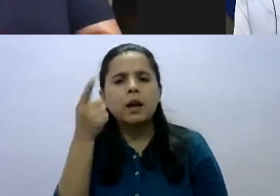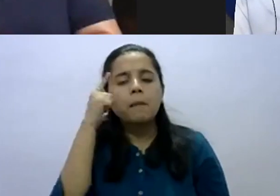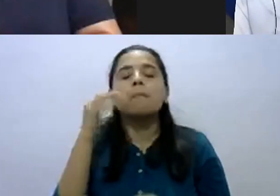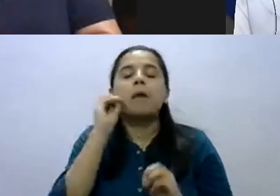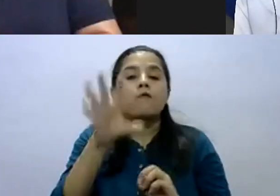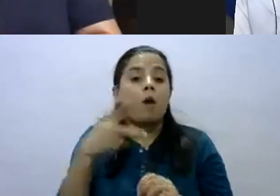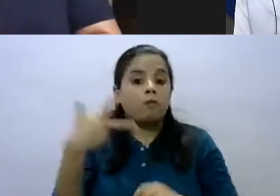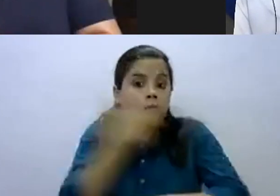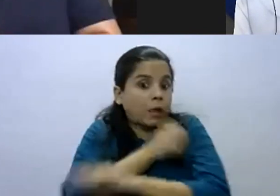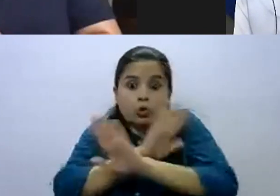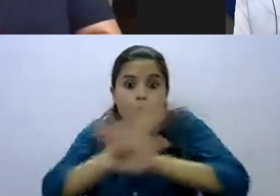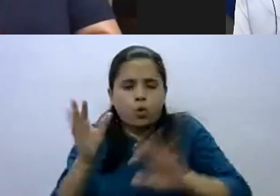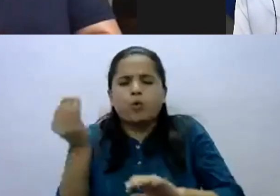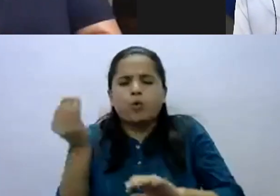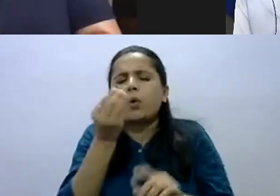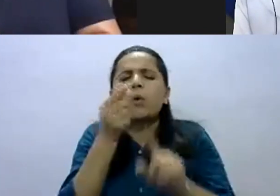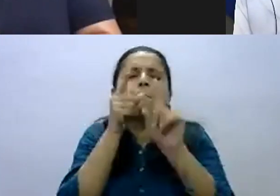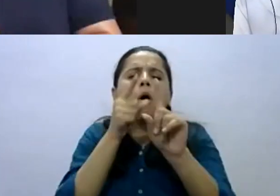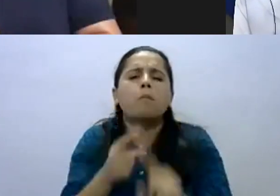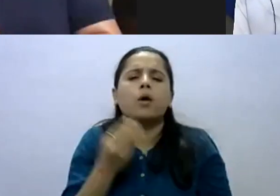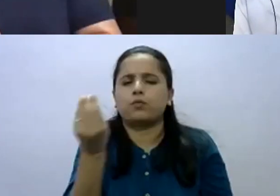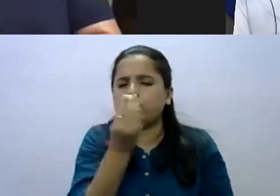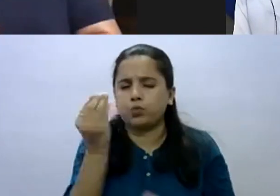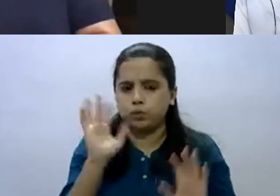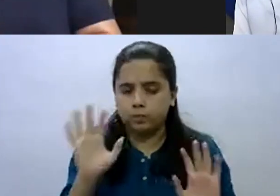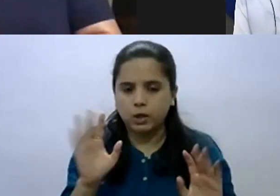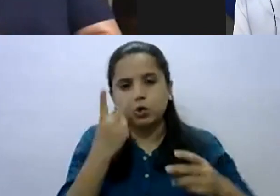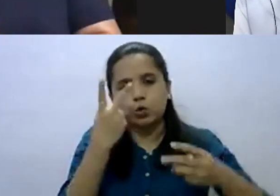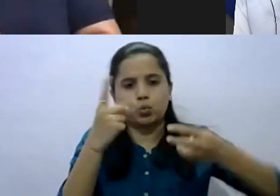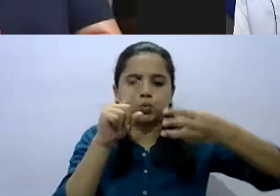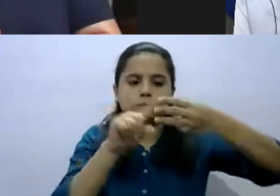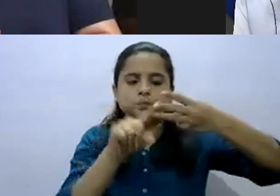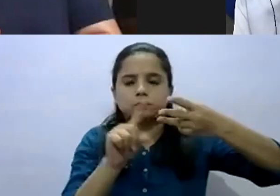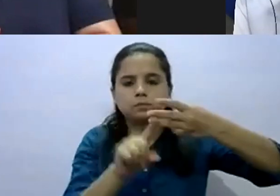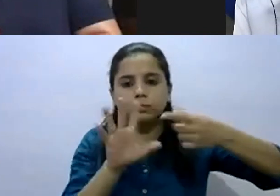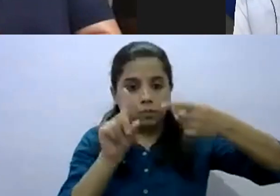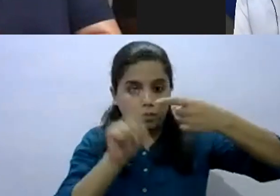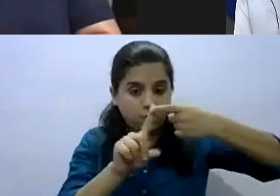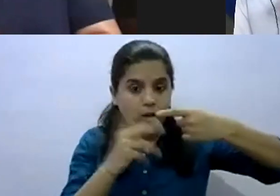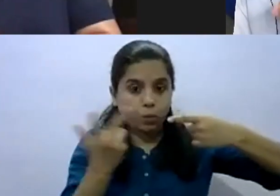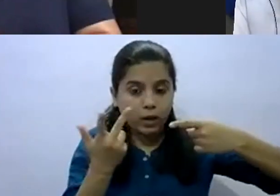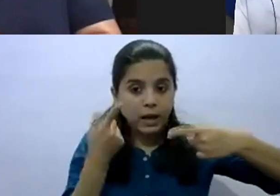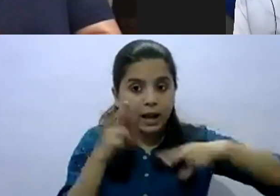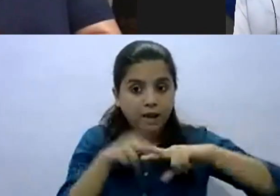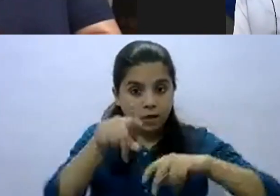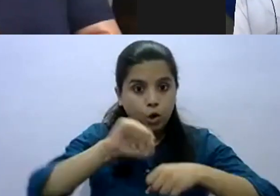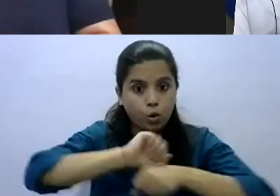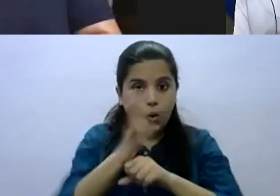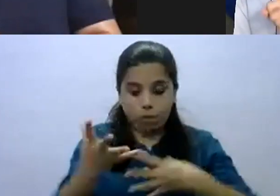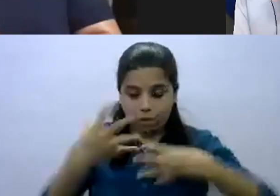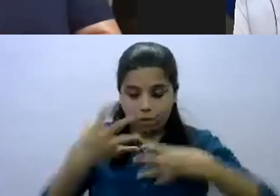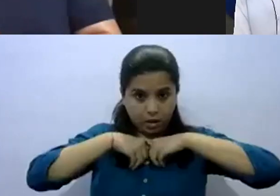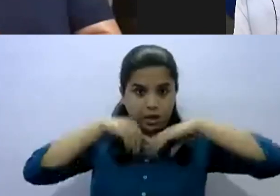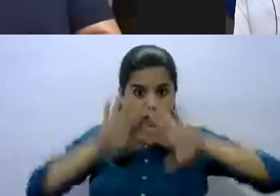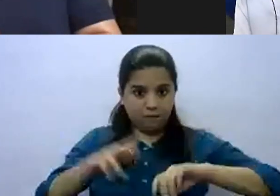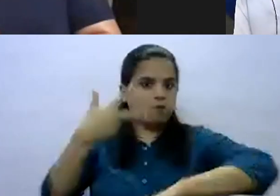vaccine. All right. Only 2-3 major reasons are: one, if you are COVID positive, you